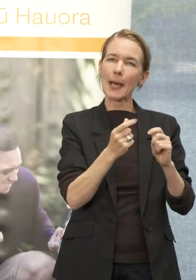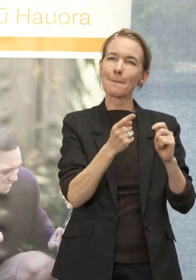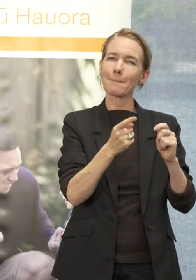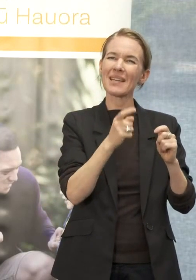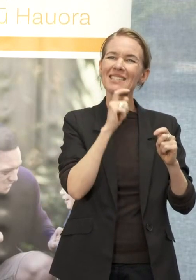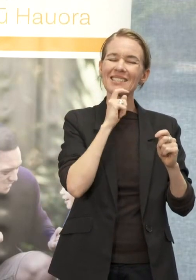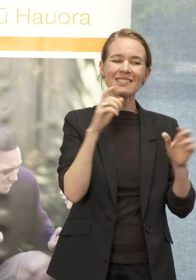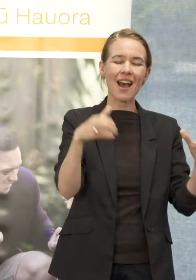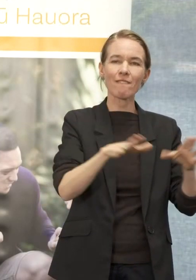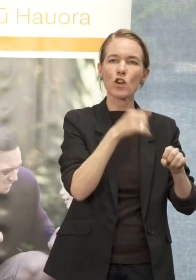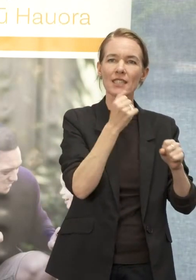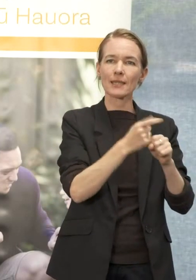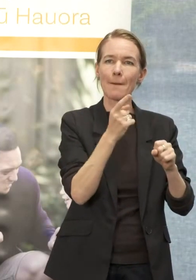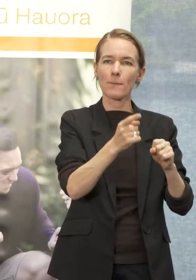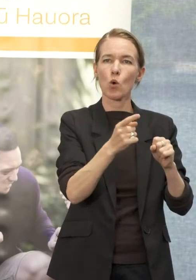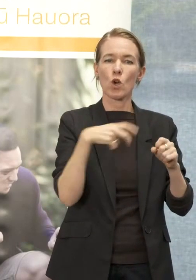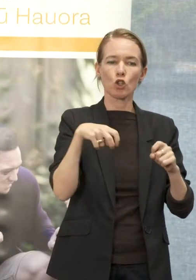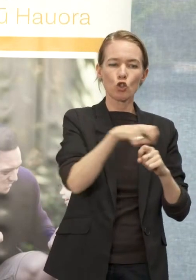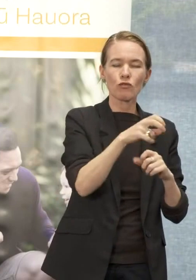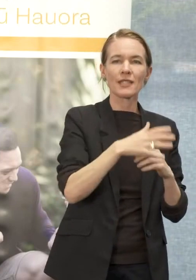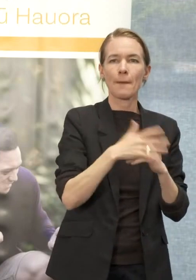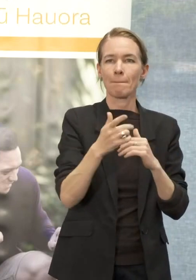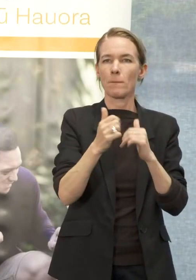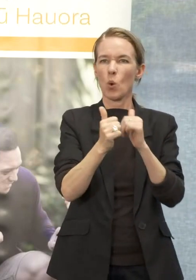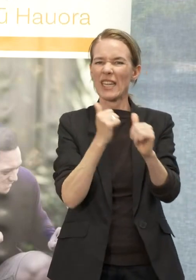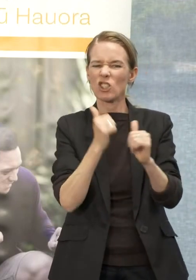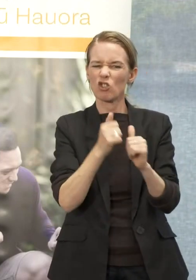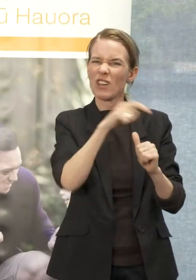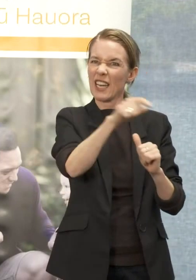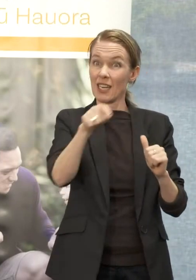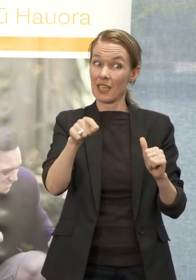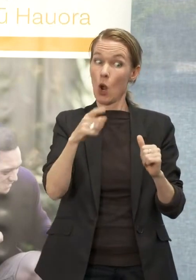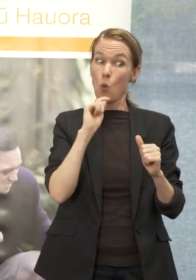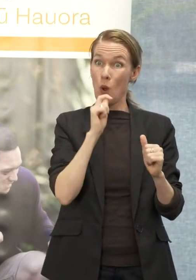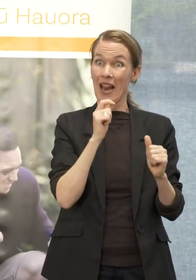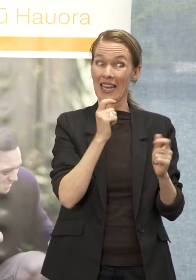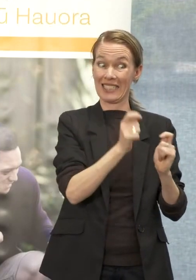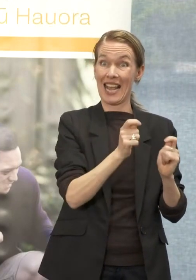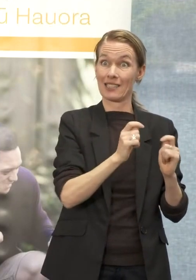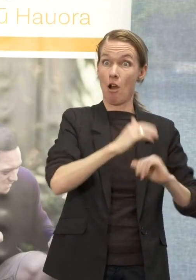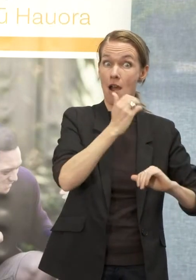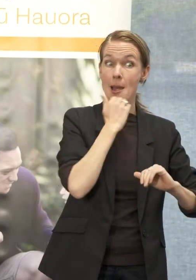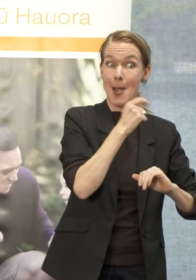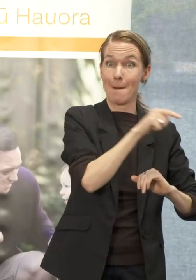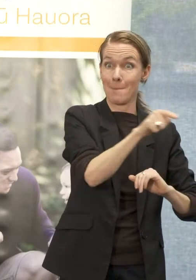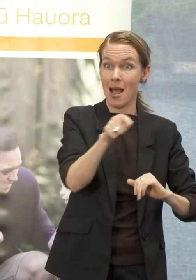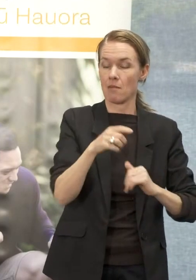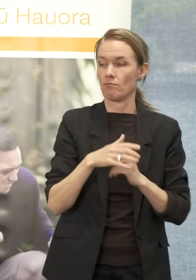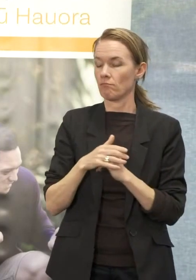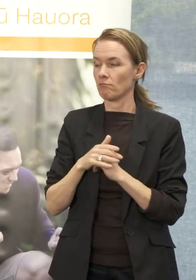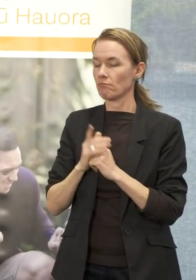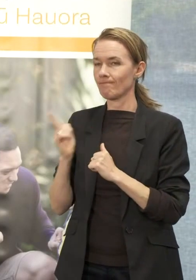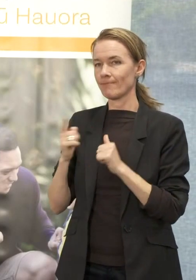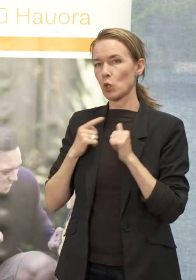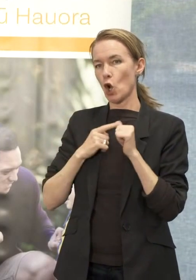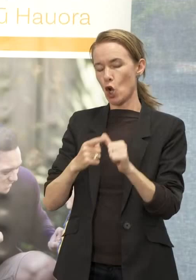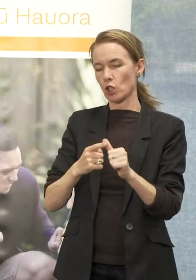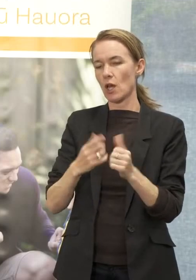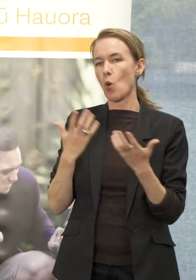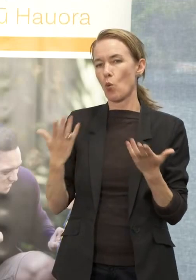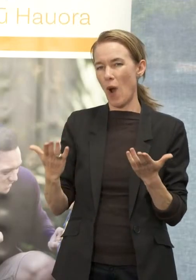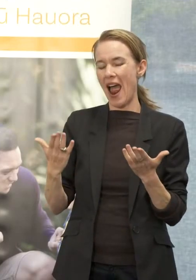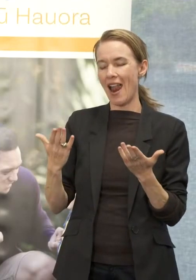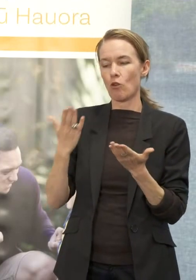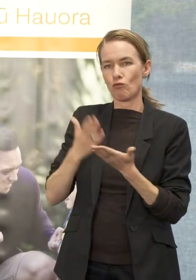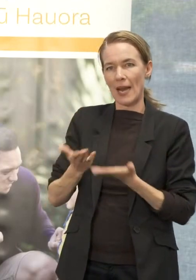tests? Well, the details of what's happening in each of our district health boards is planned by the district health boards. Certainly that's